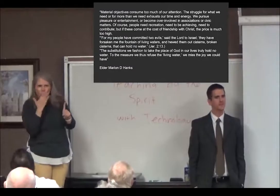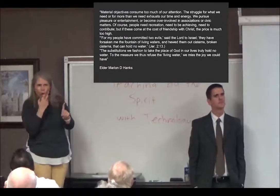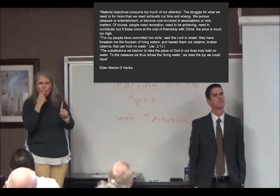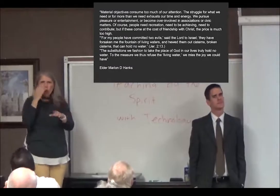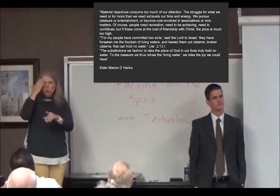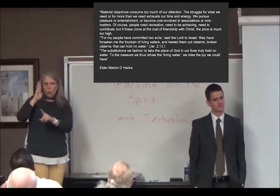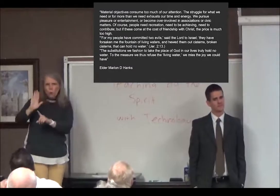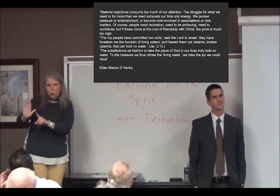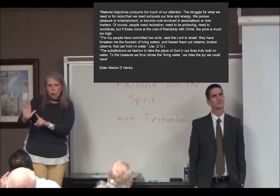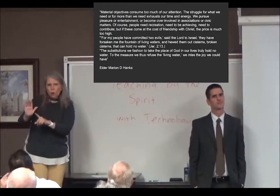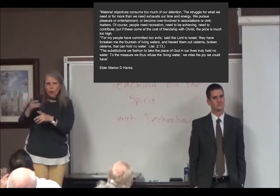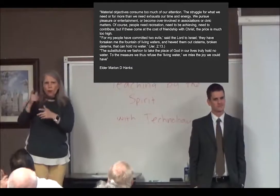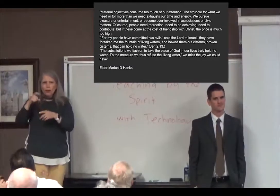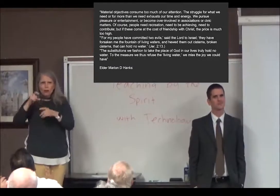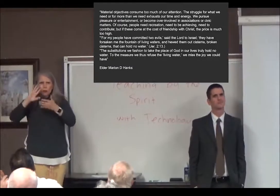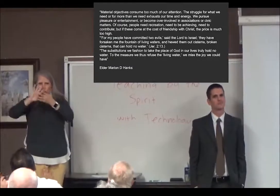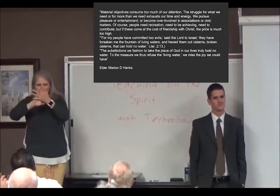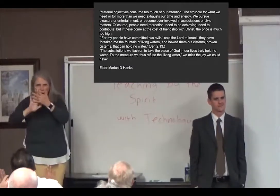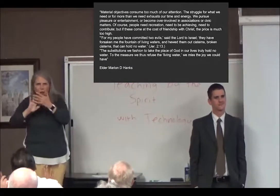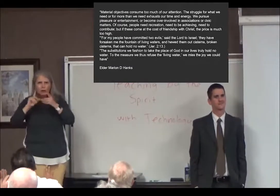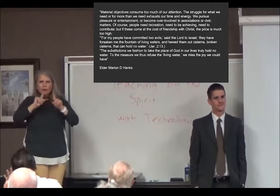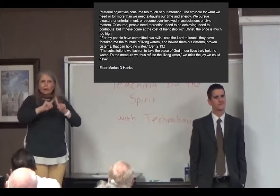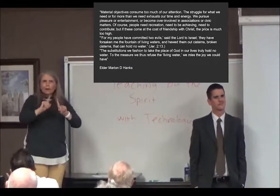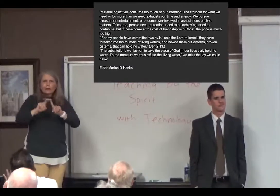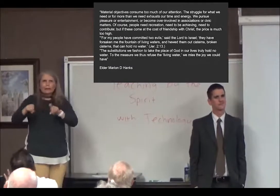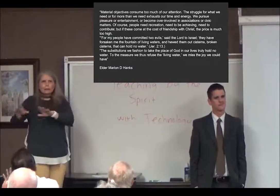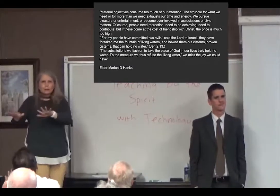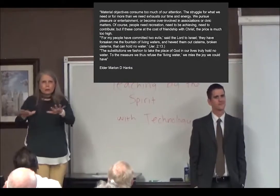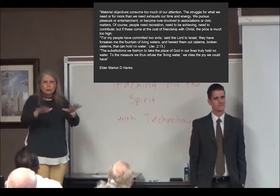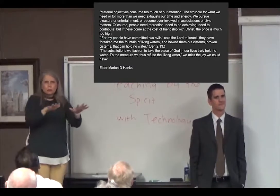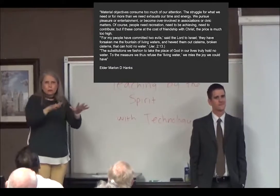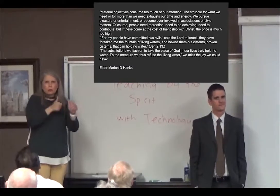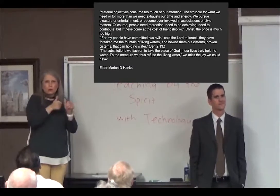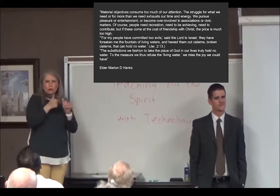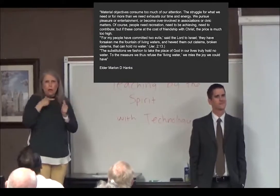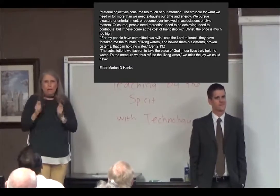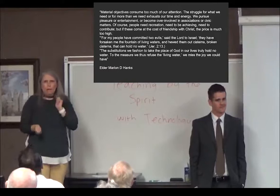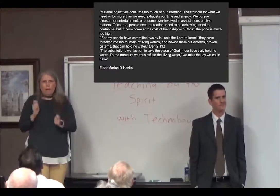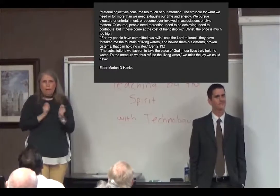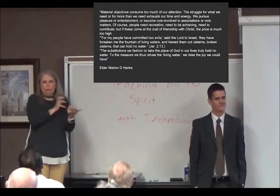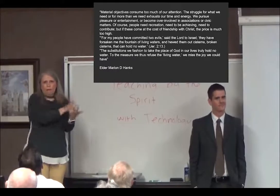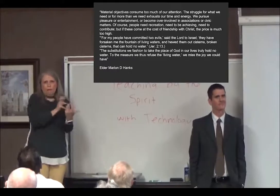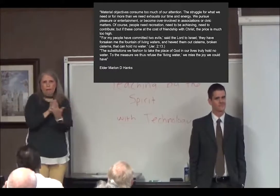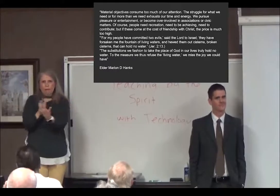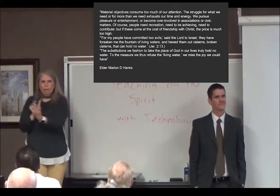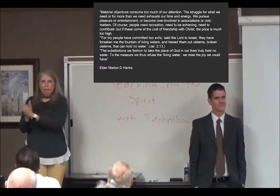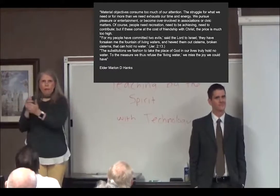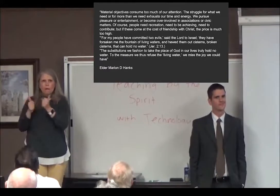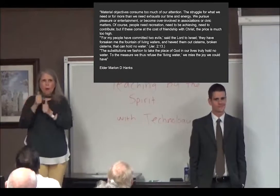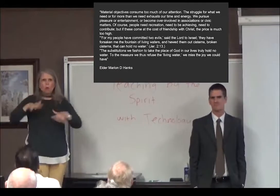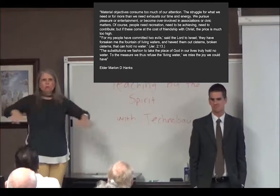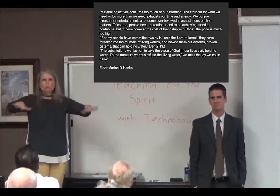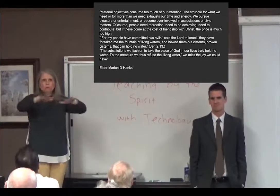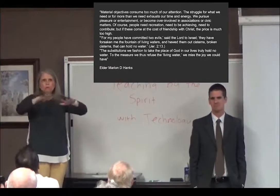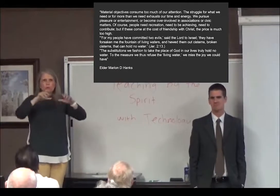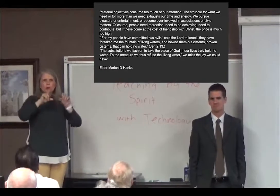audience is, and you know what color's best, you know what they need so that they can see. So you can change to fit your students'